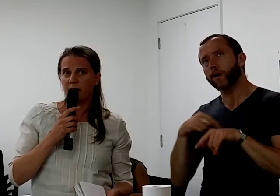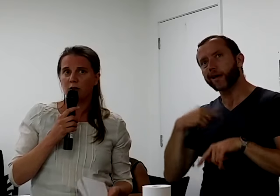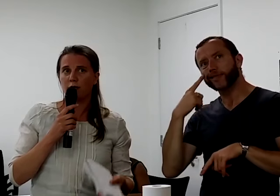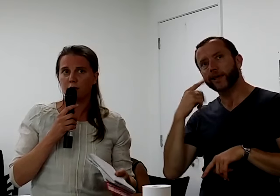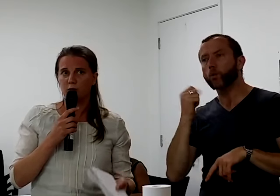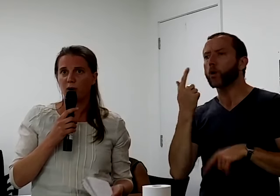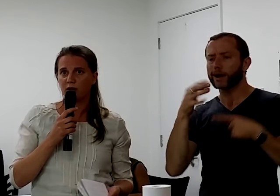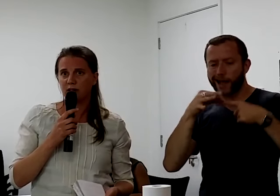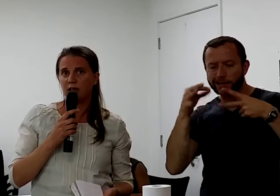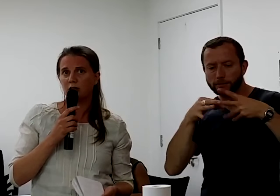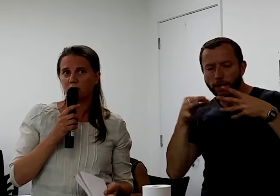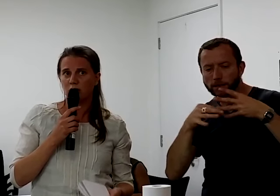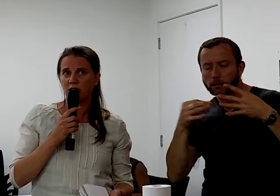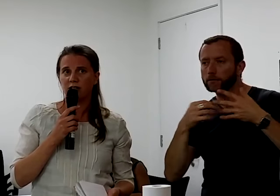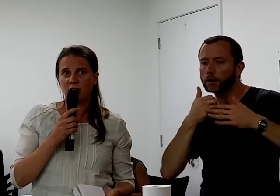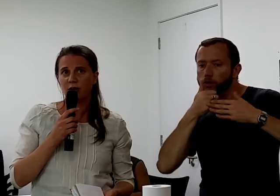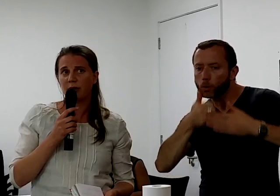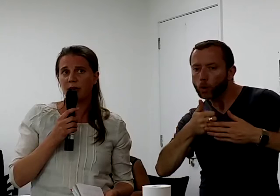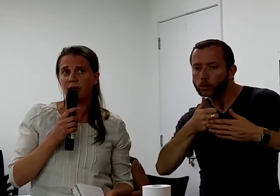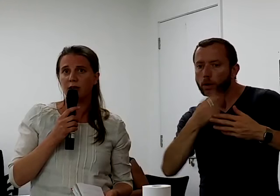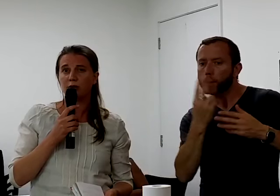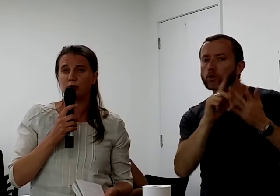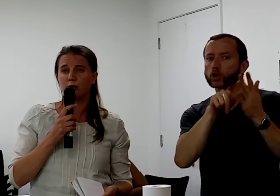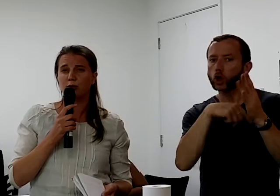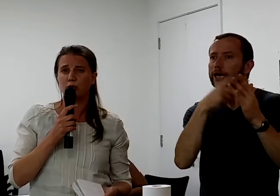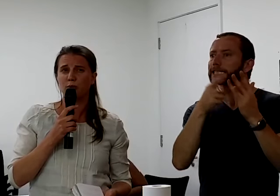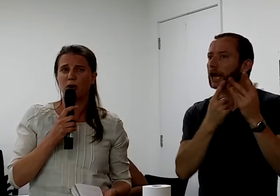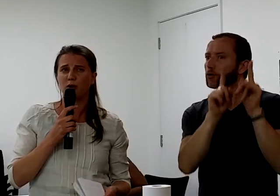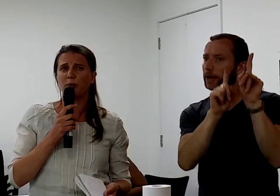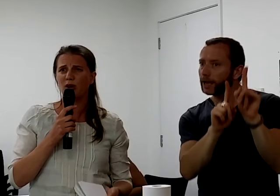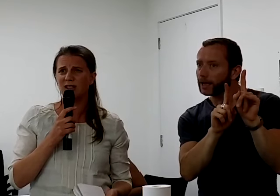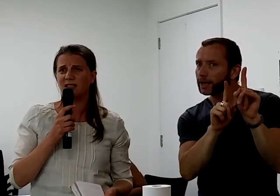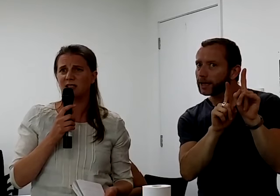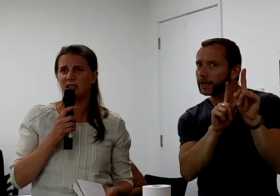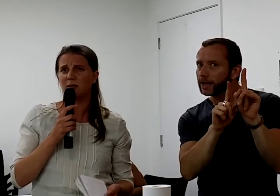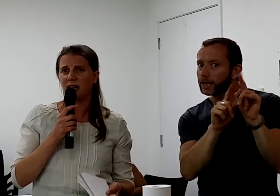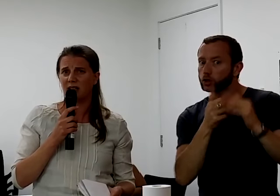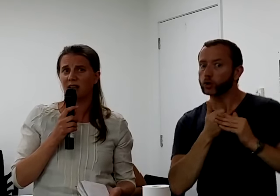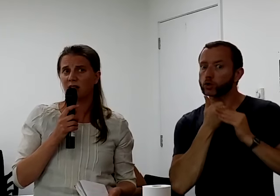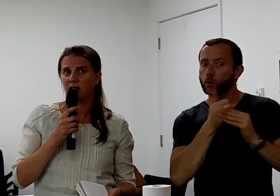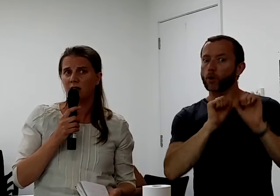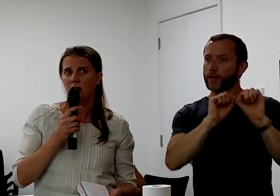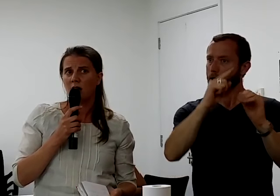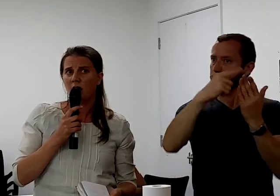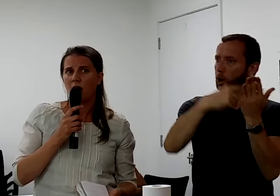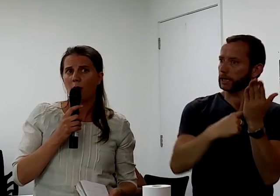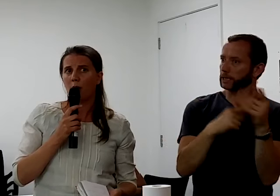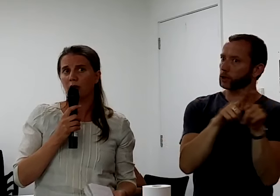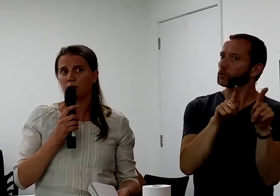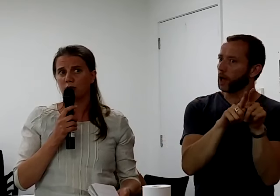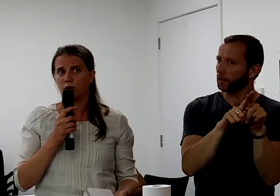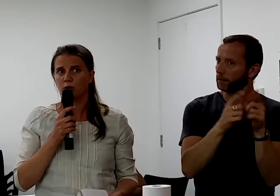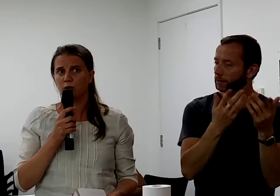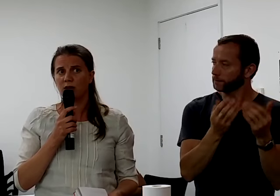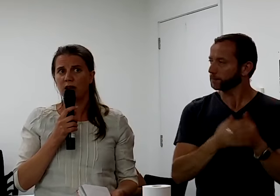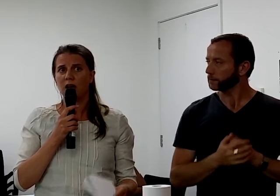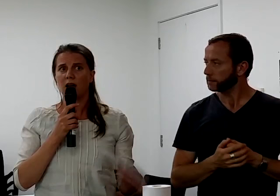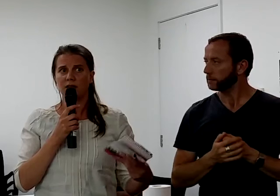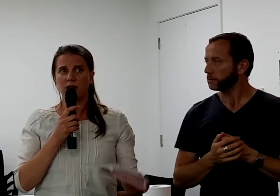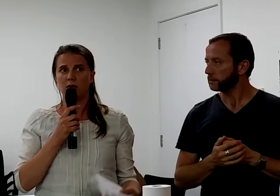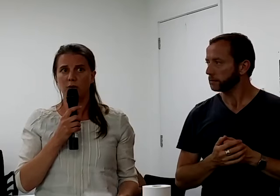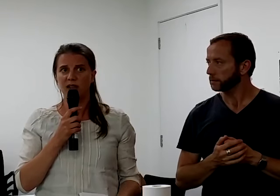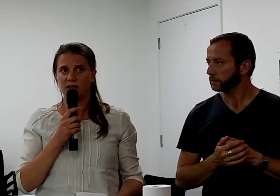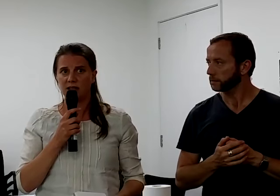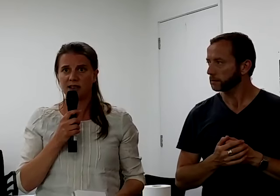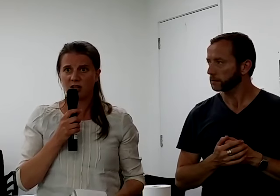one aspect of supporting John and Jeremy is to support the policy making. We were just told